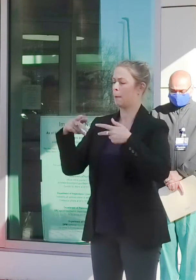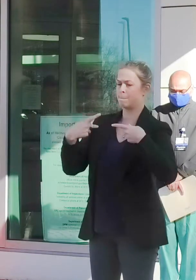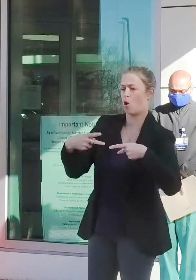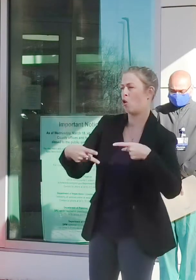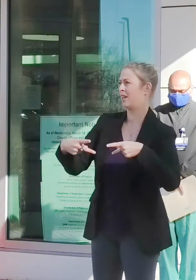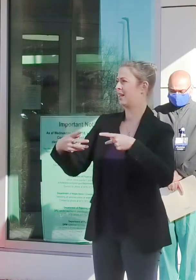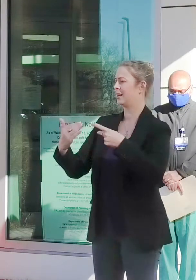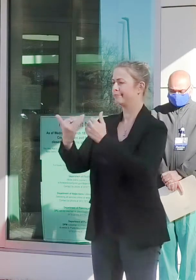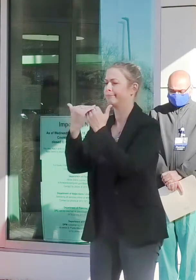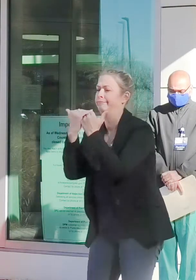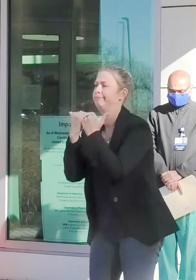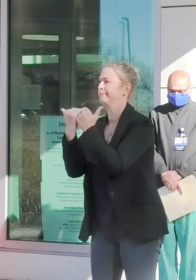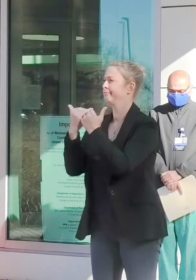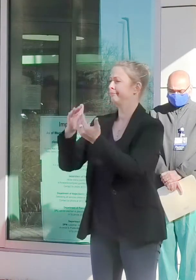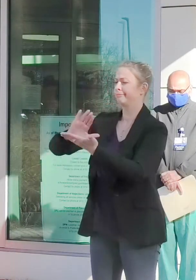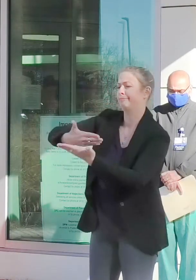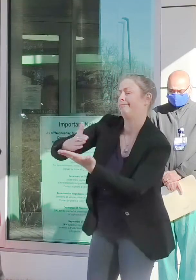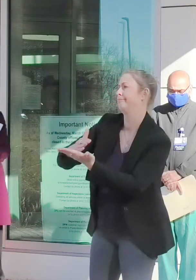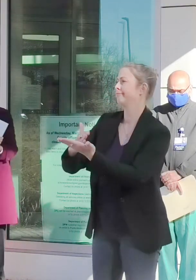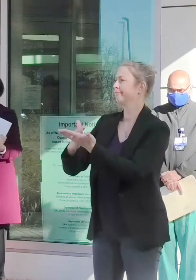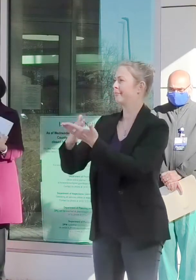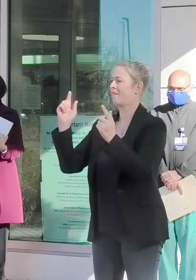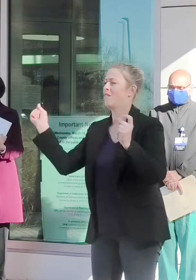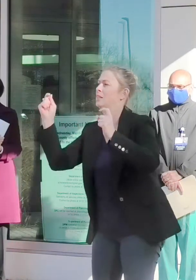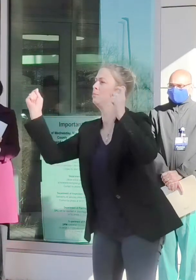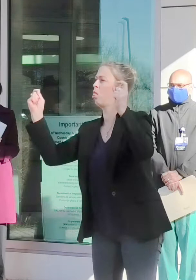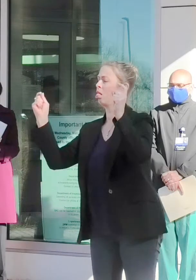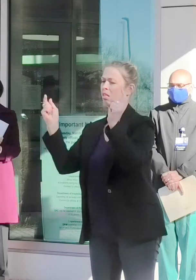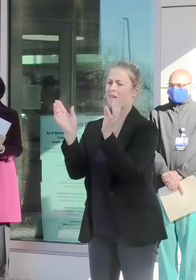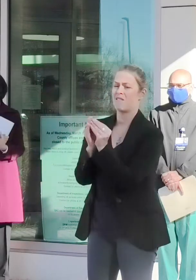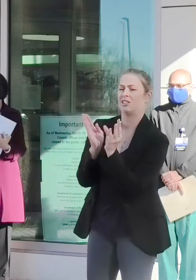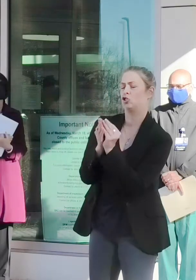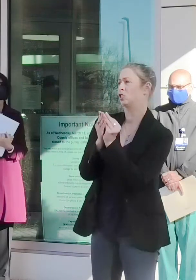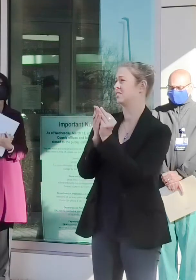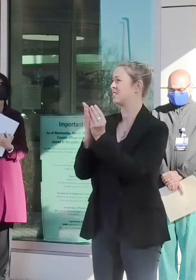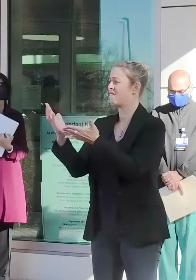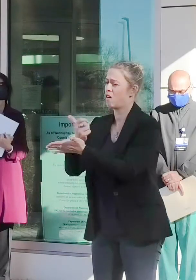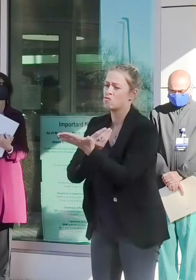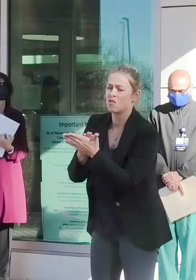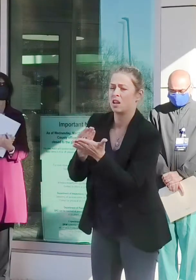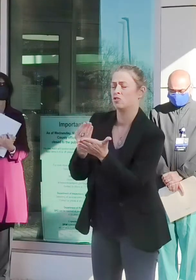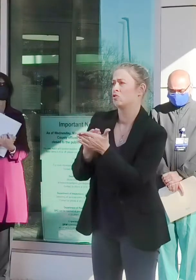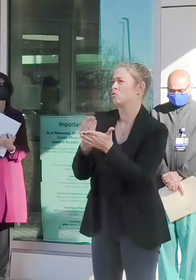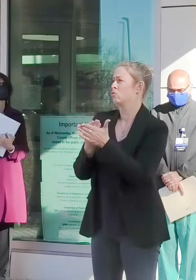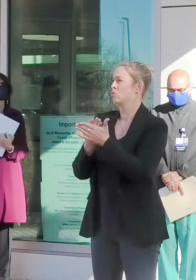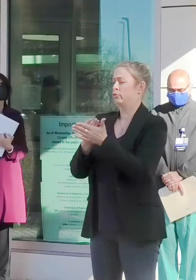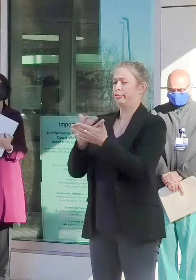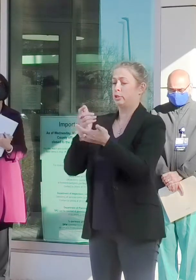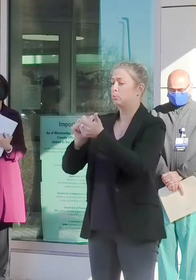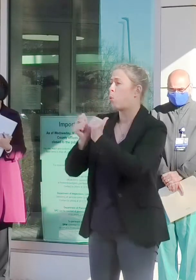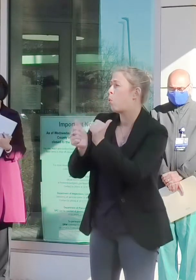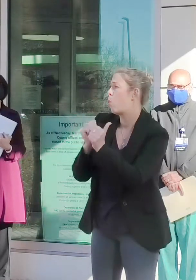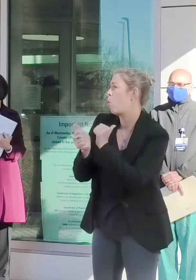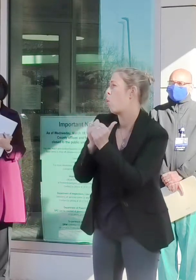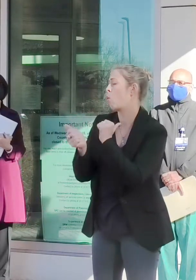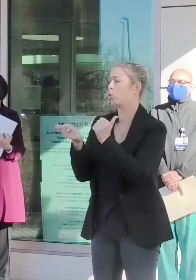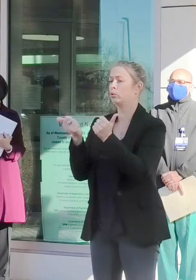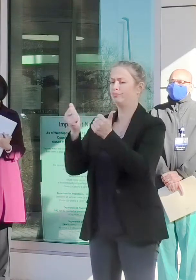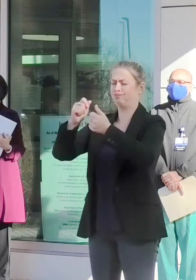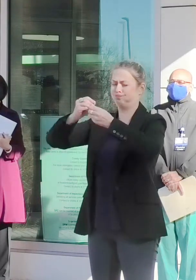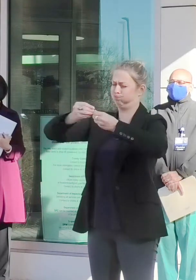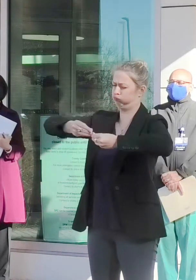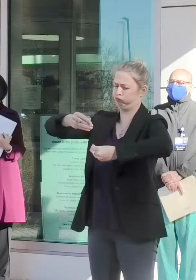parades, festivals, conventions, fundraisers, amateur sporting events, and